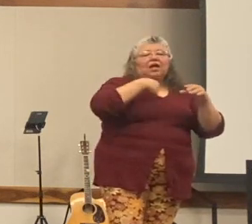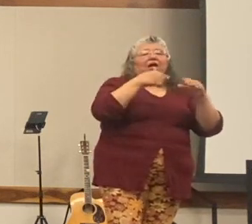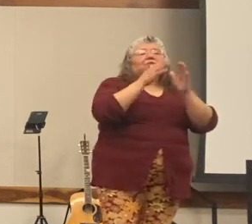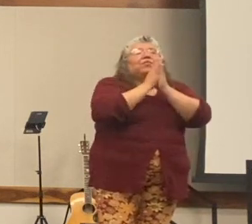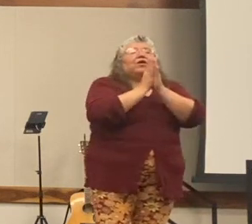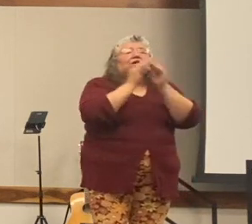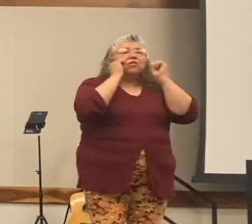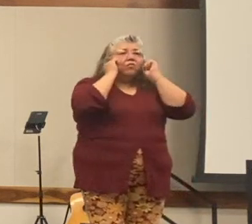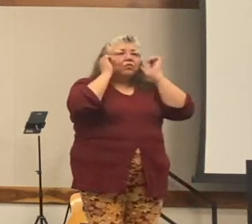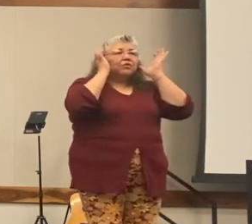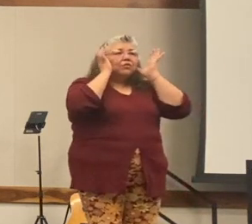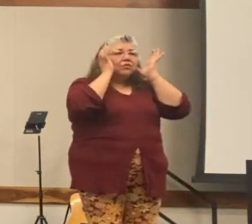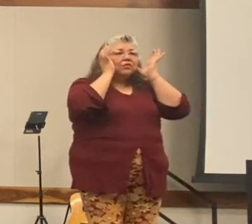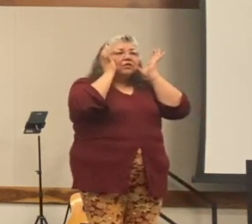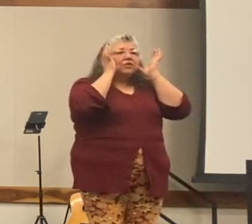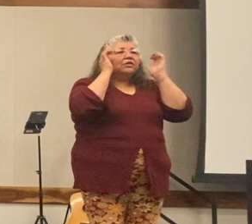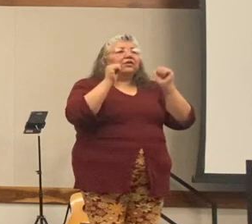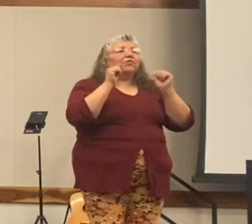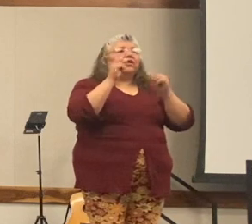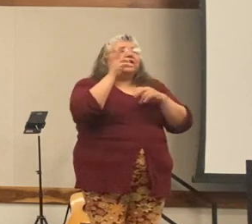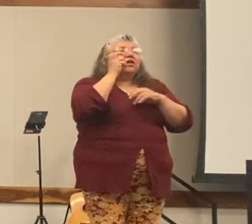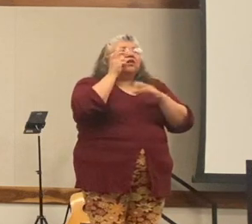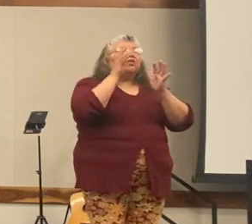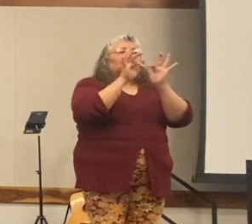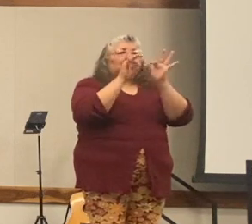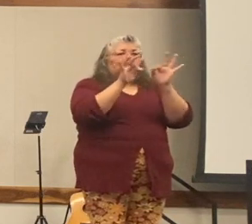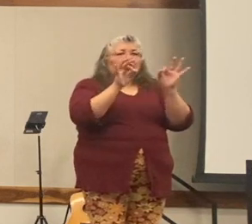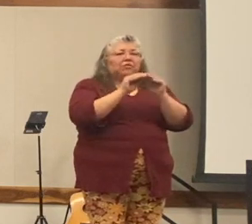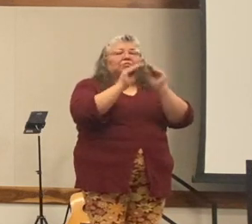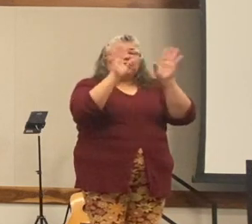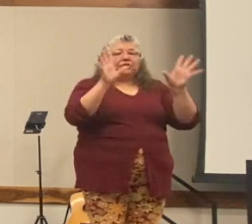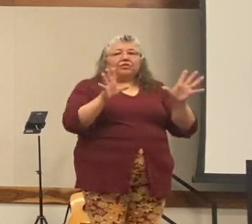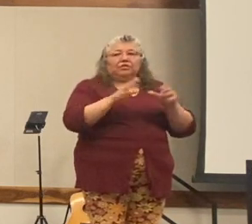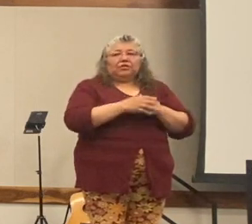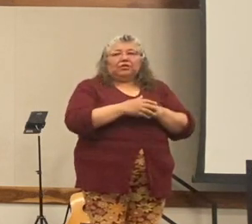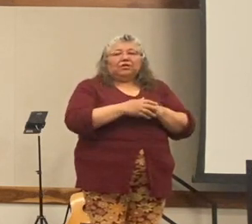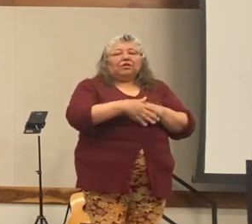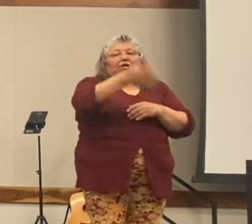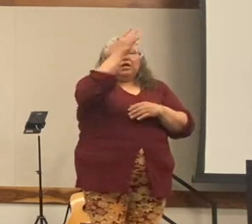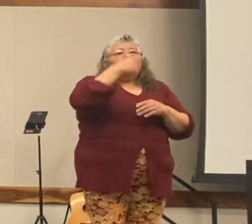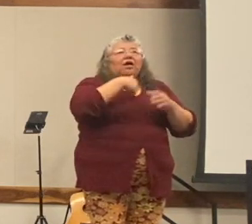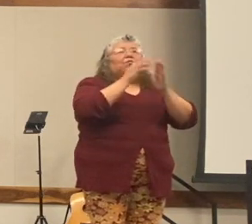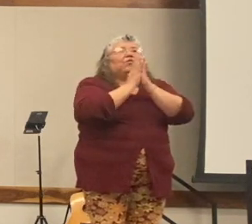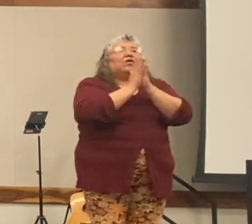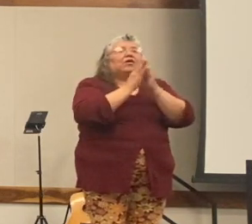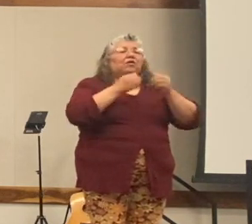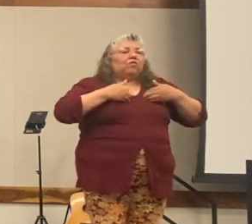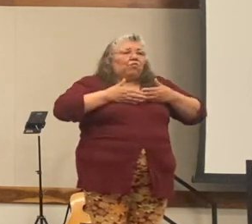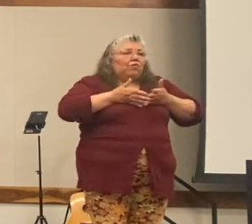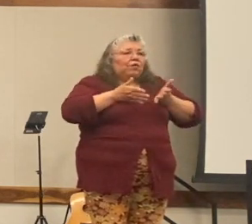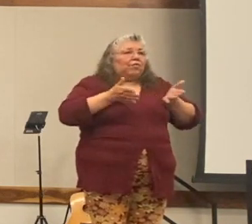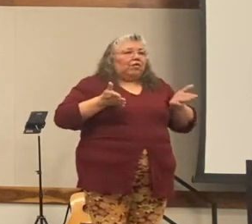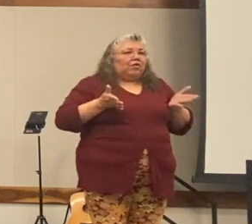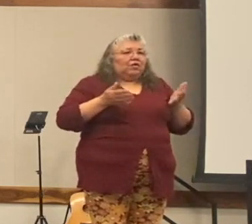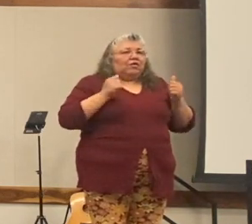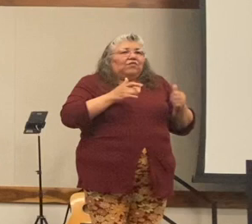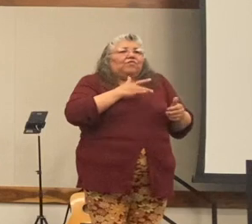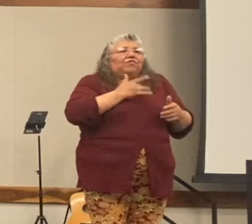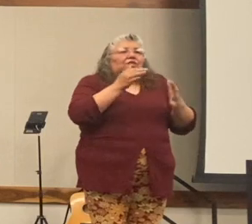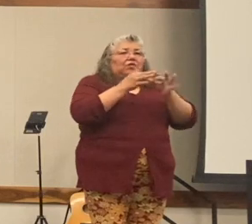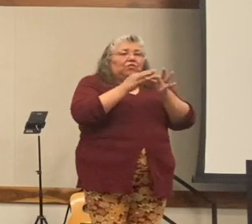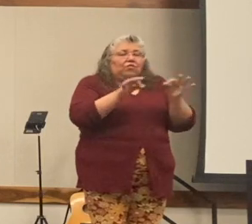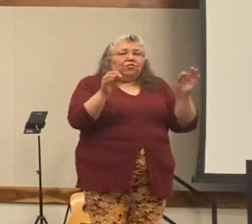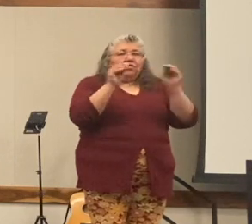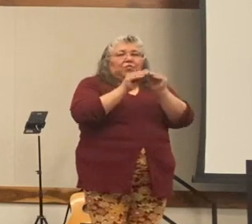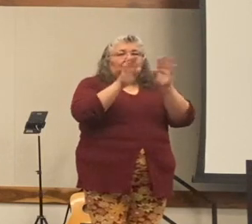you'd open up our ears so that we can hear your word more clearly. And Father, I pray that you open up our hearts so we can feel your word more